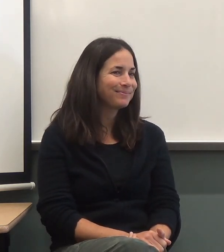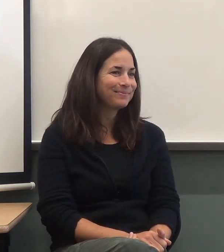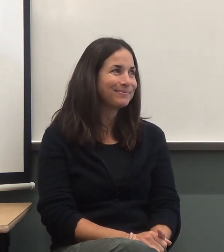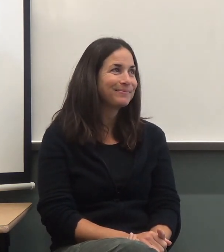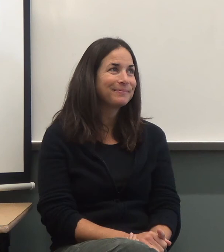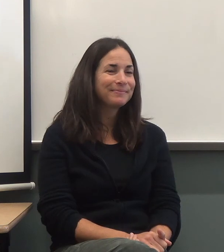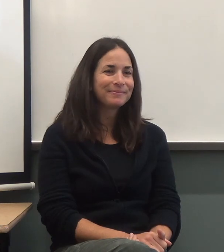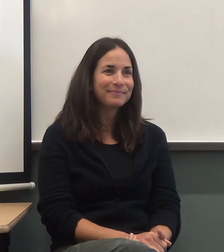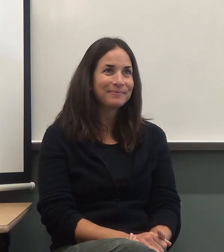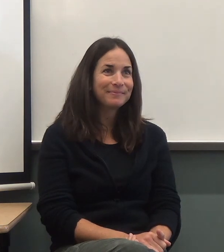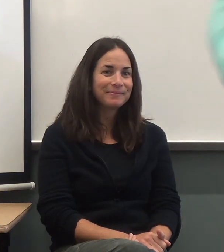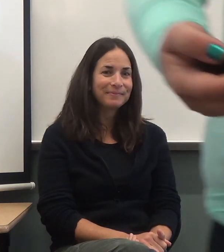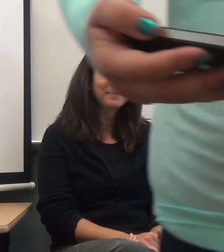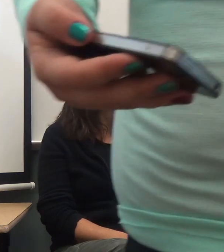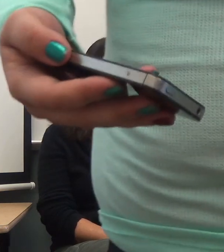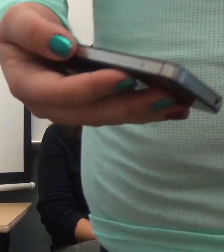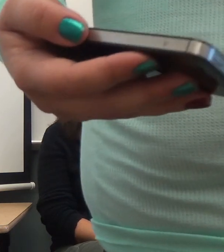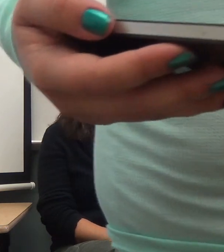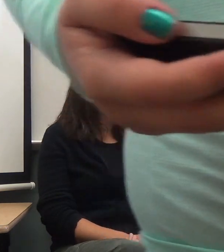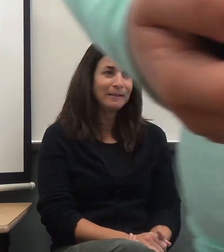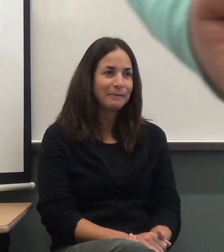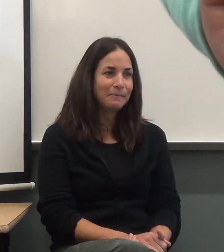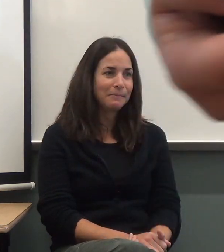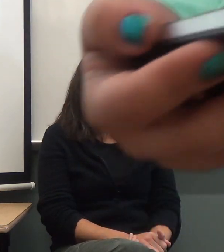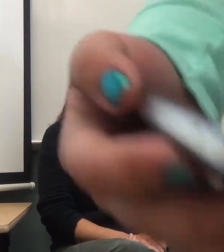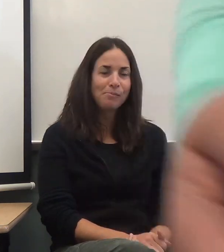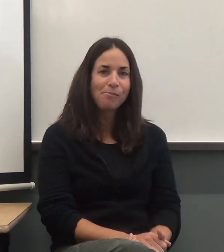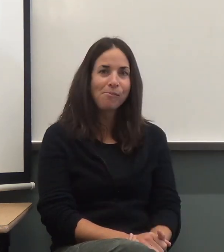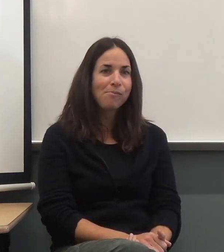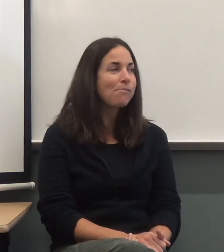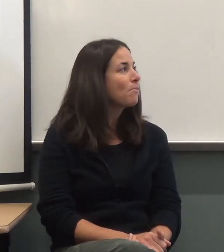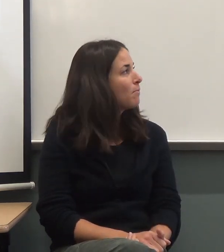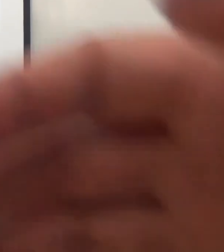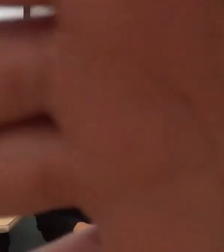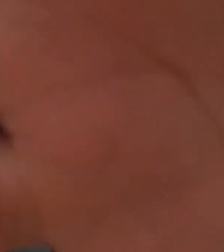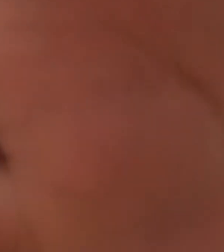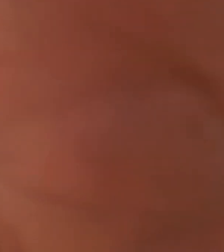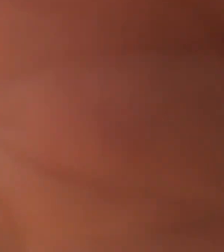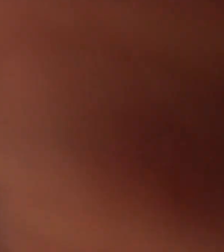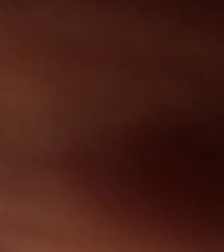Now I gotta take the final test. I got 8 of them wrong.